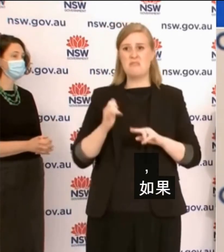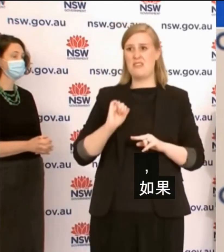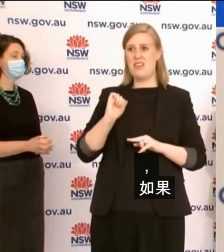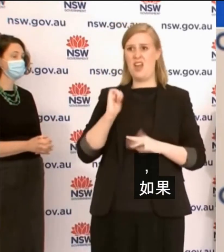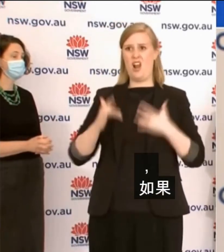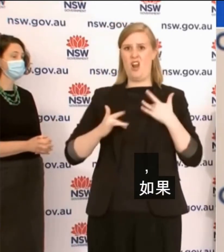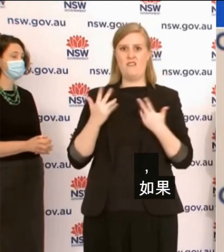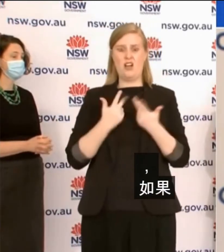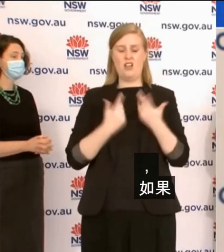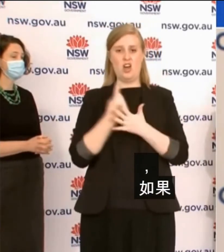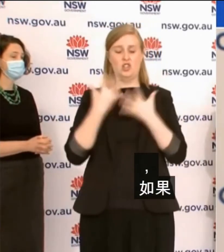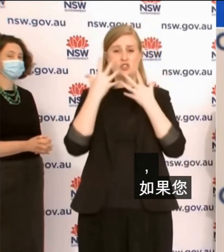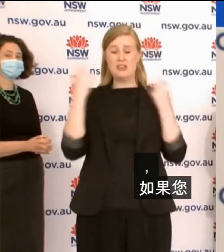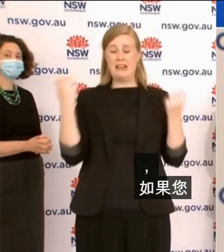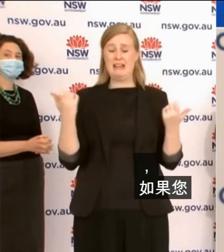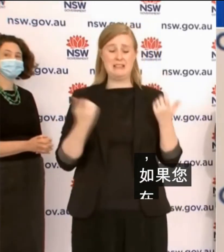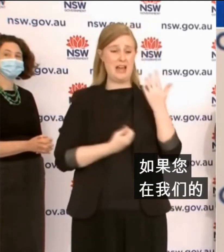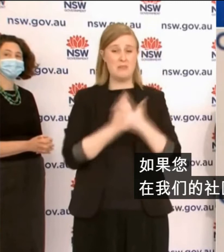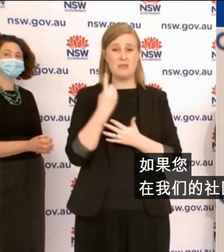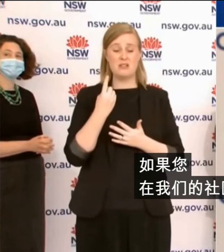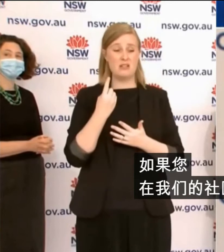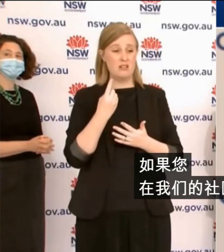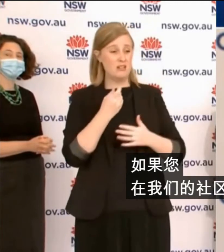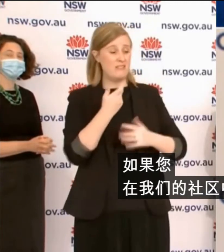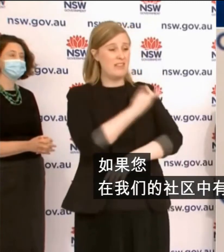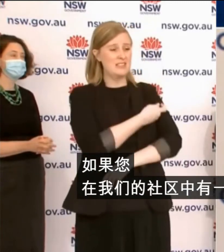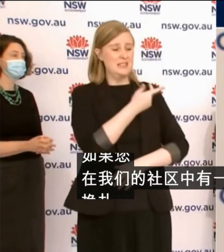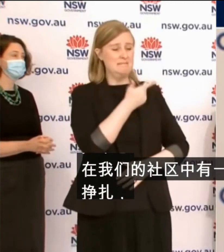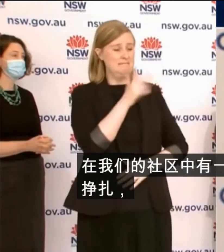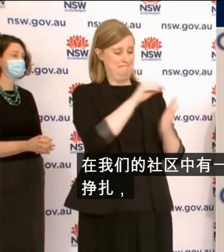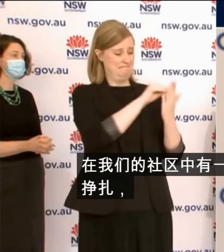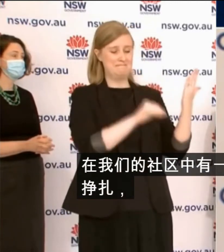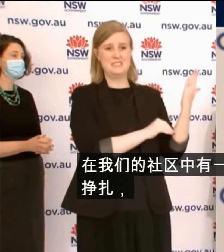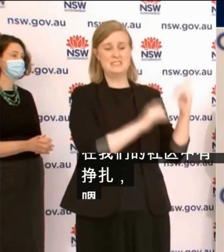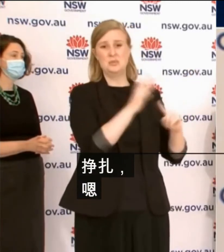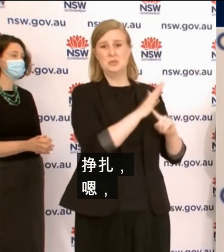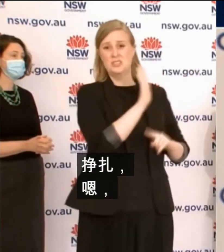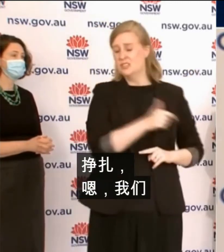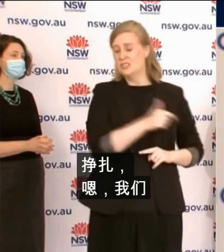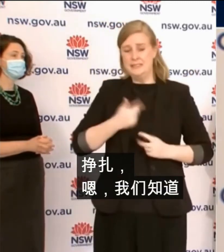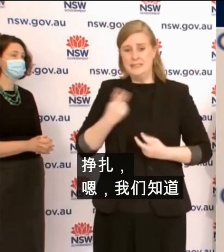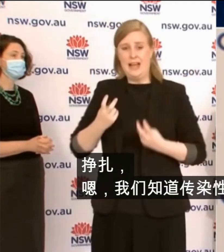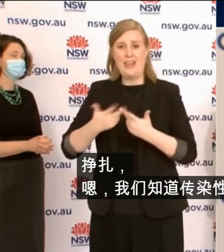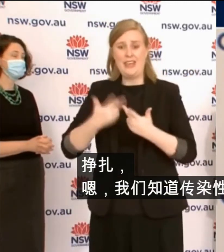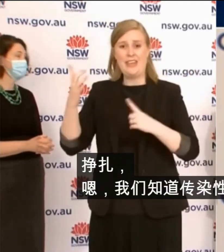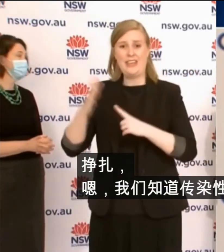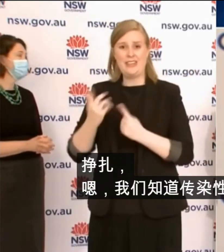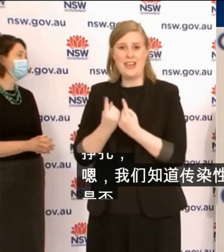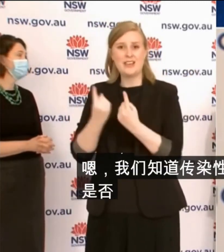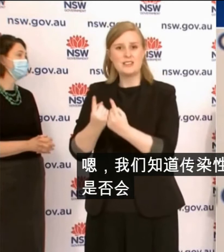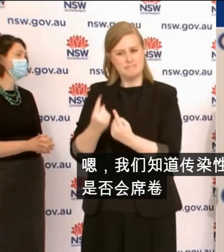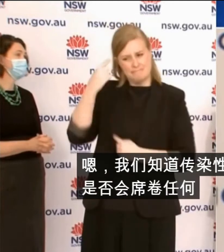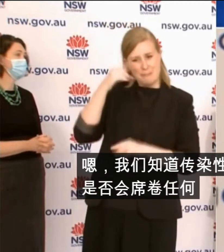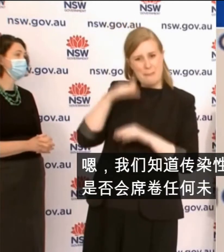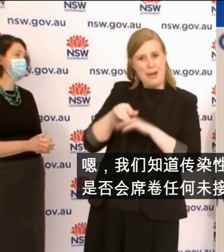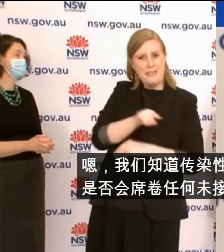have pockets of low vaccination in our community, we'll continue to struggle. And we know how infectious Delta is. It